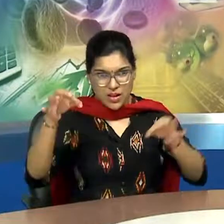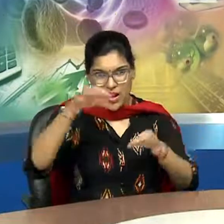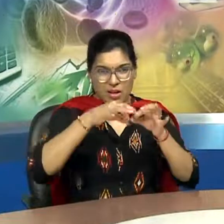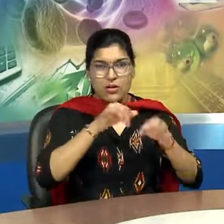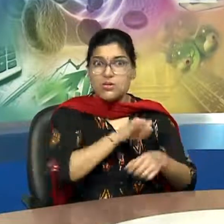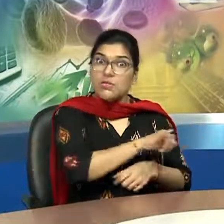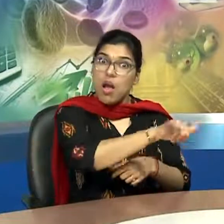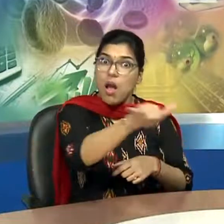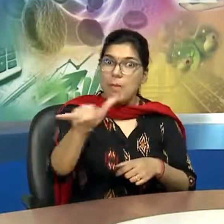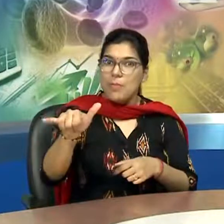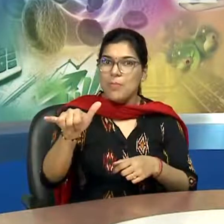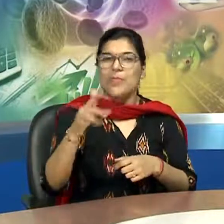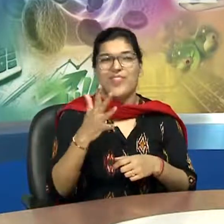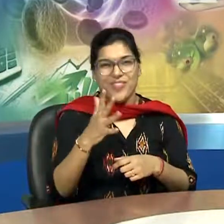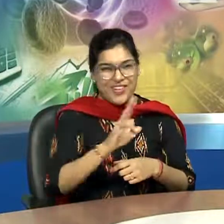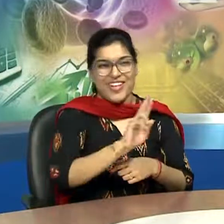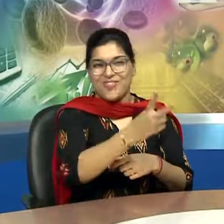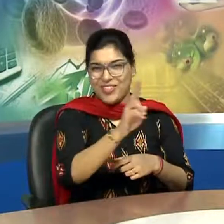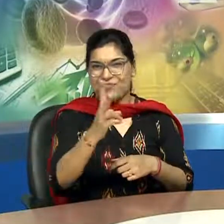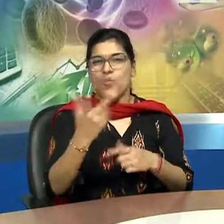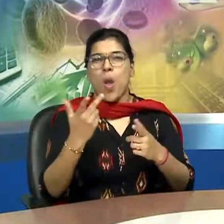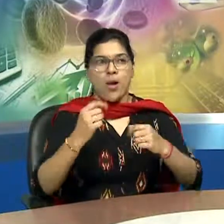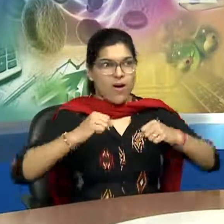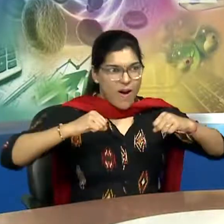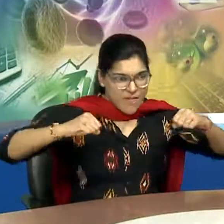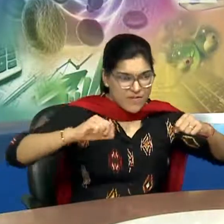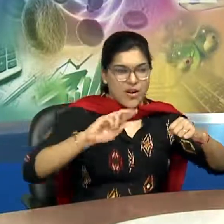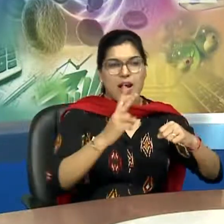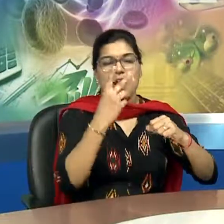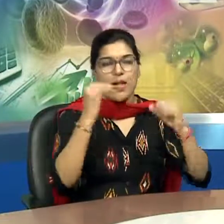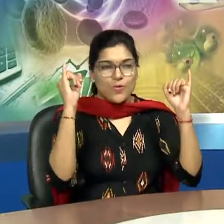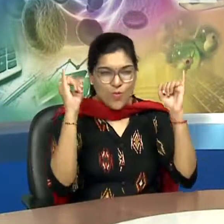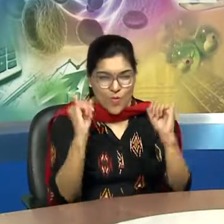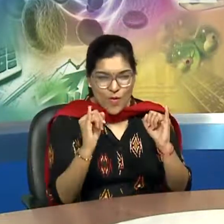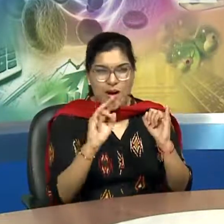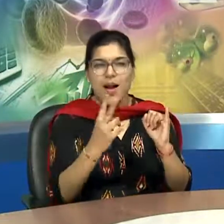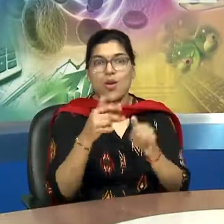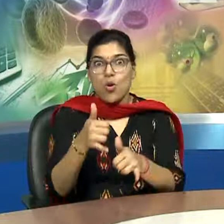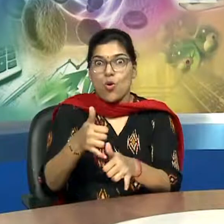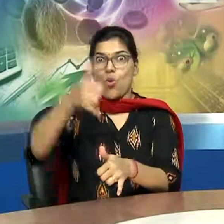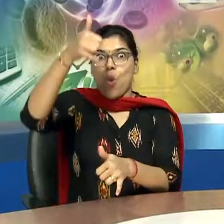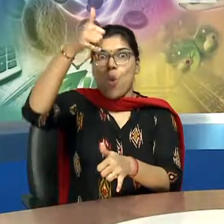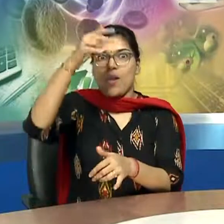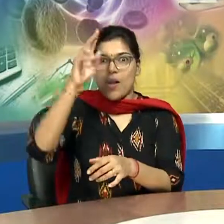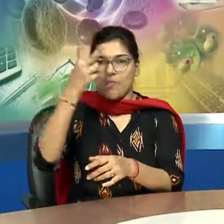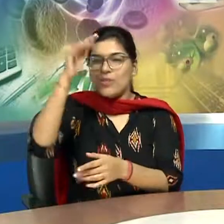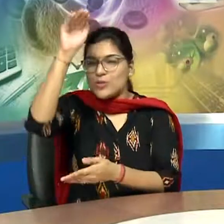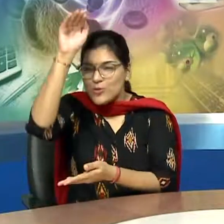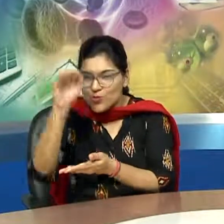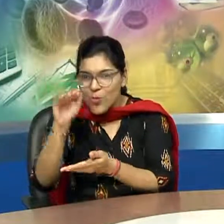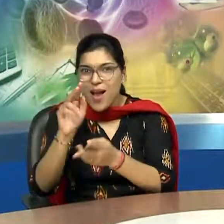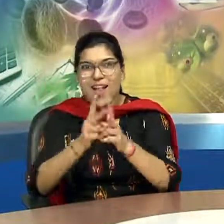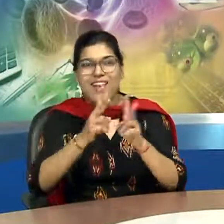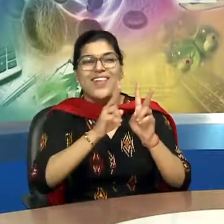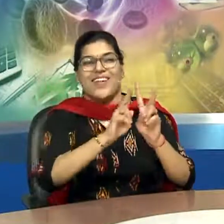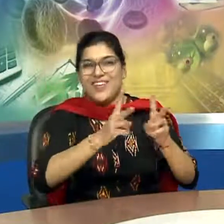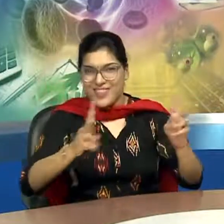Through treatment, person can get well. But yes, the treatment is